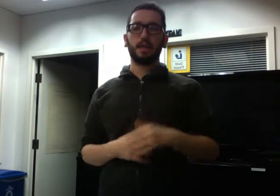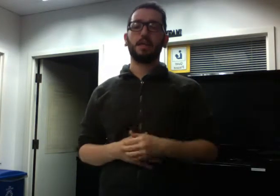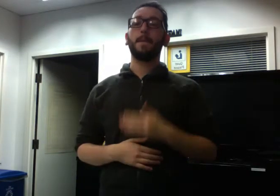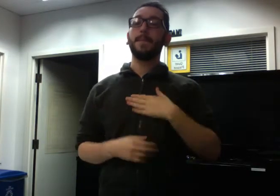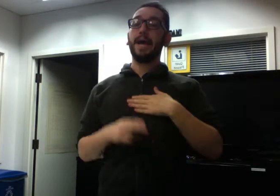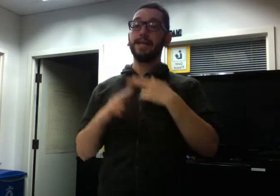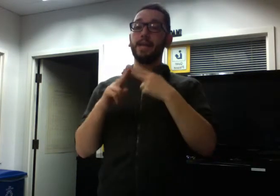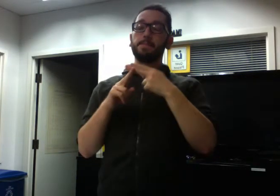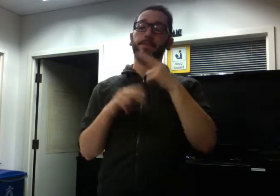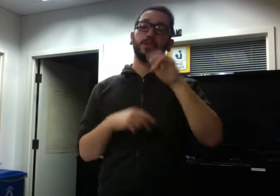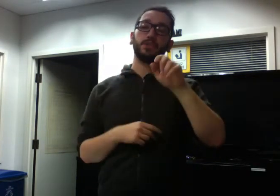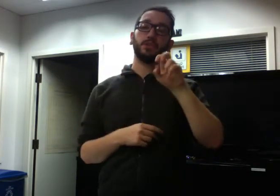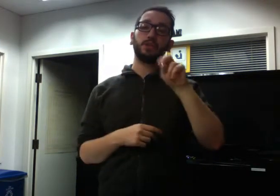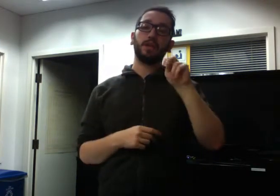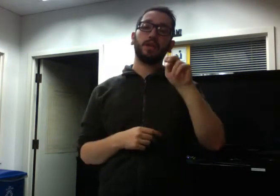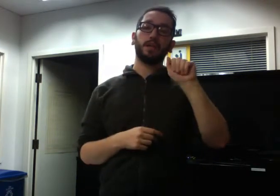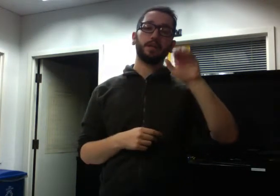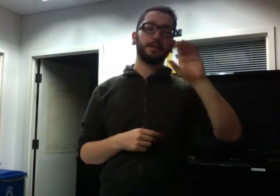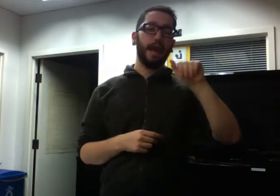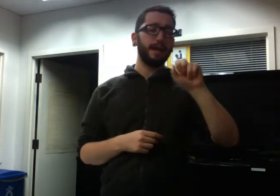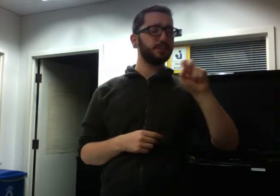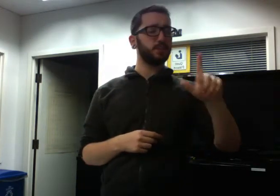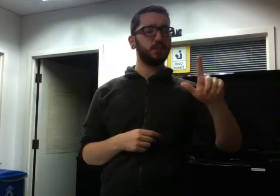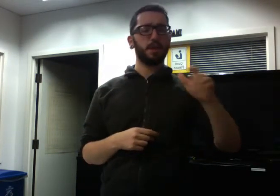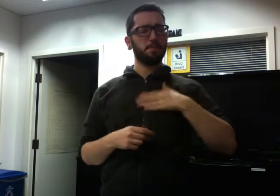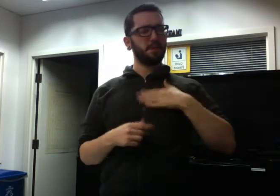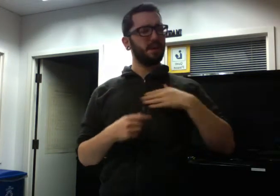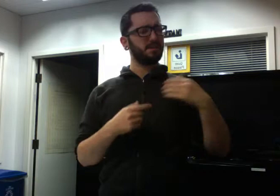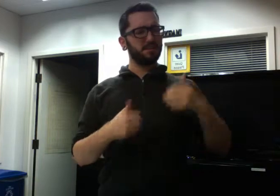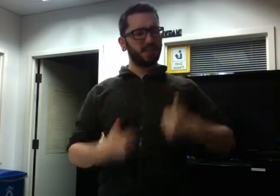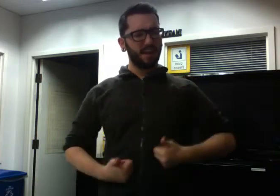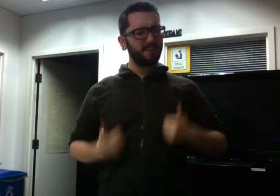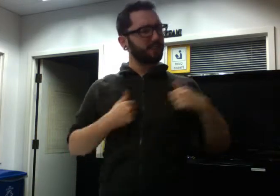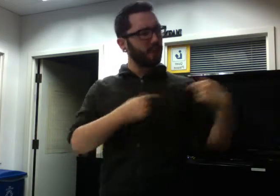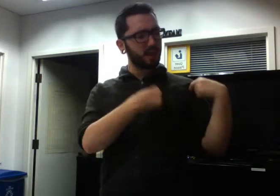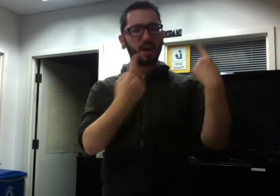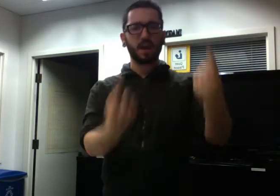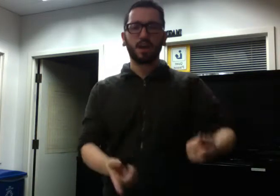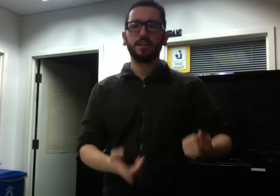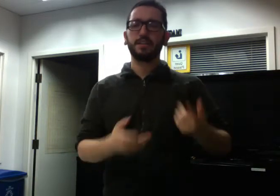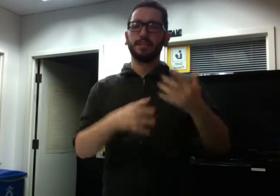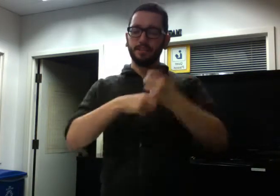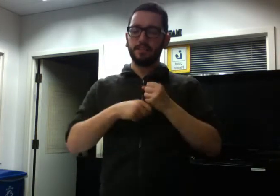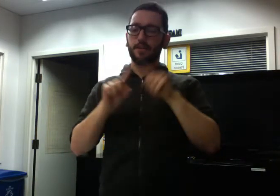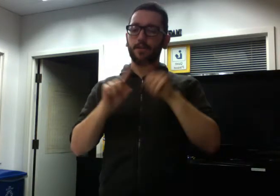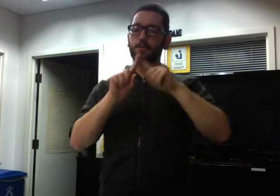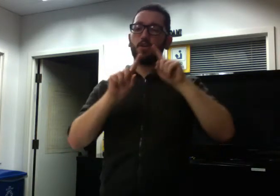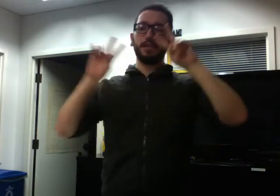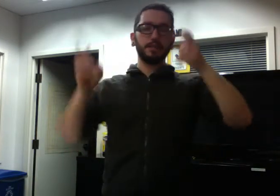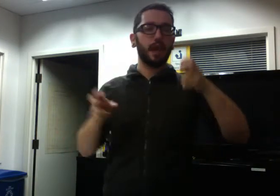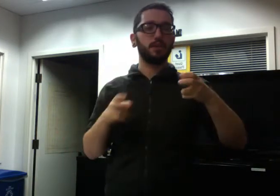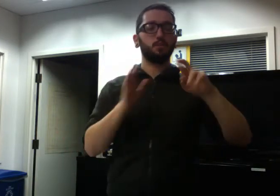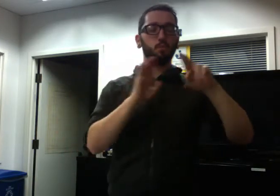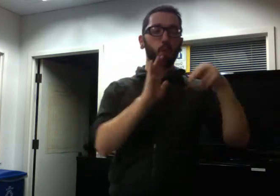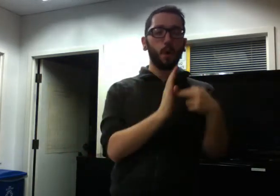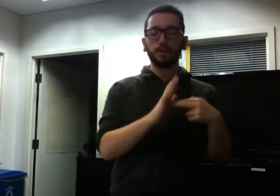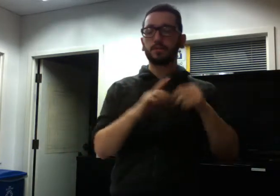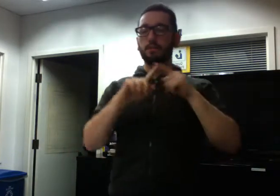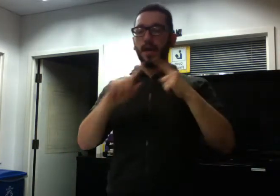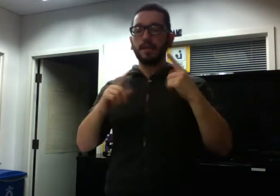and in my life I've assumed several different titles and numerous roles. But today I simply wish to share with you some